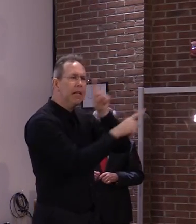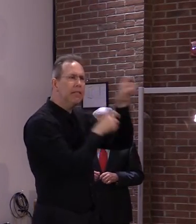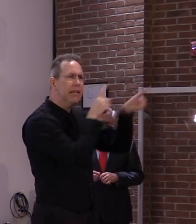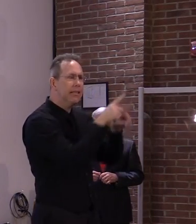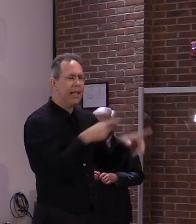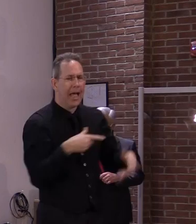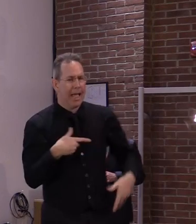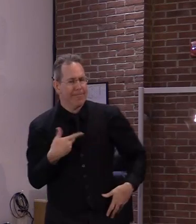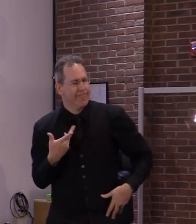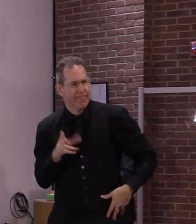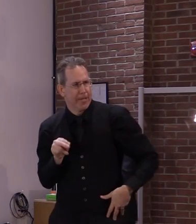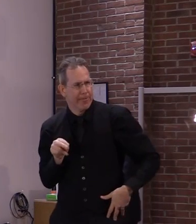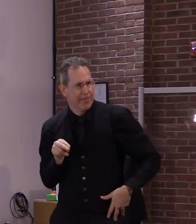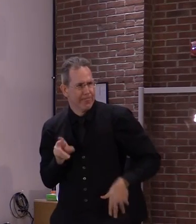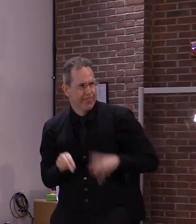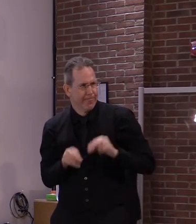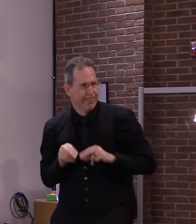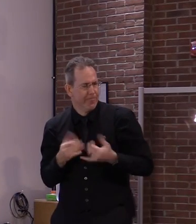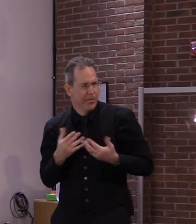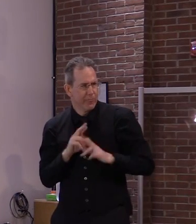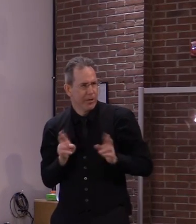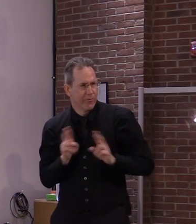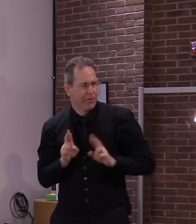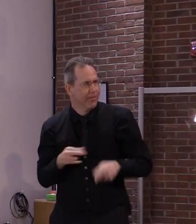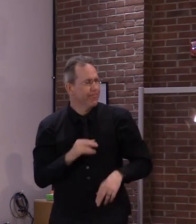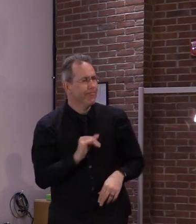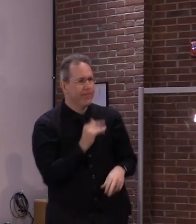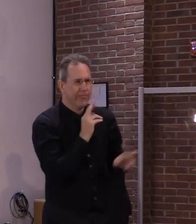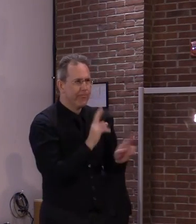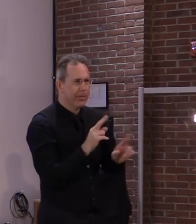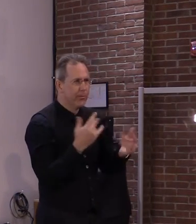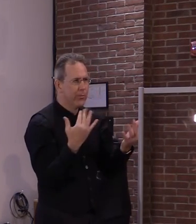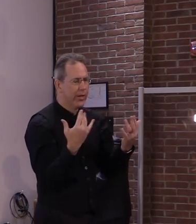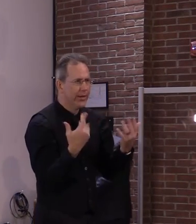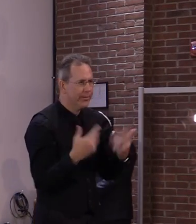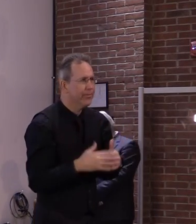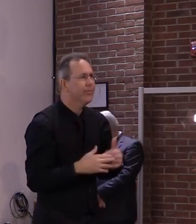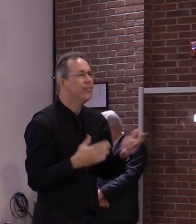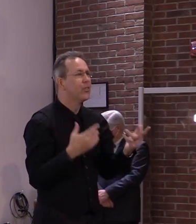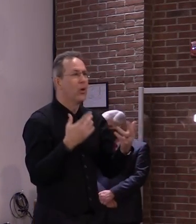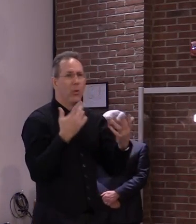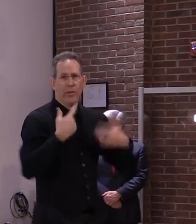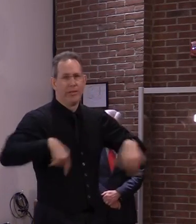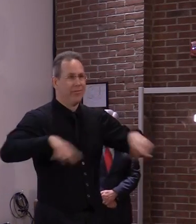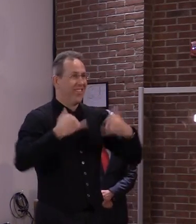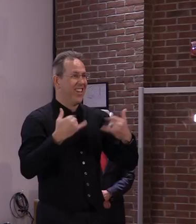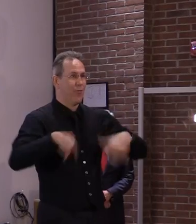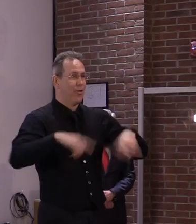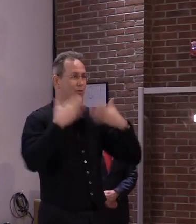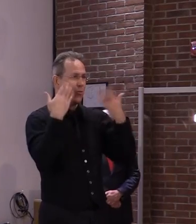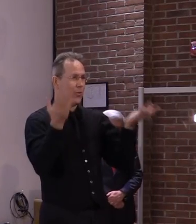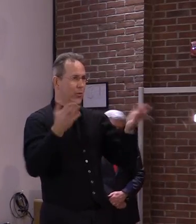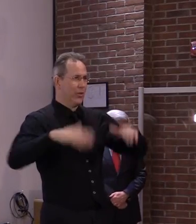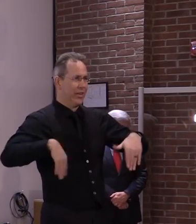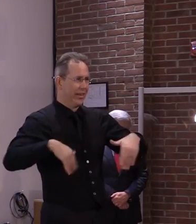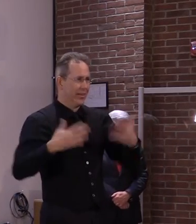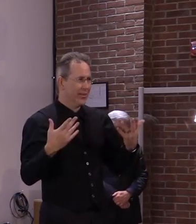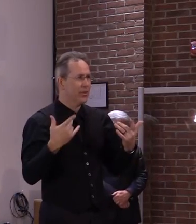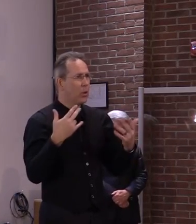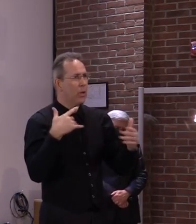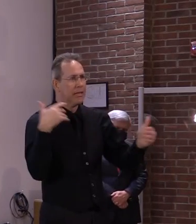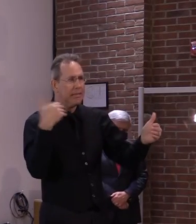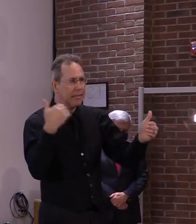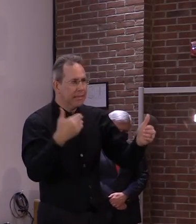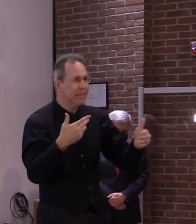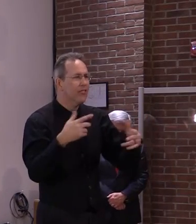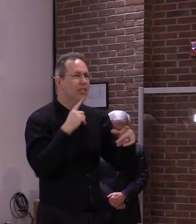is not a knowledgeable person. It's really because there is no certainty. We have to understand how many people are going to take